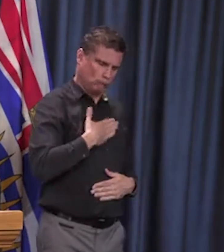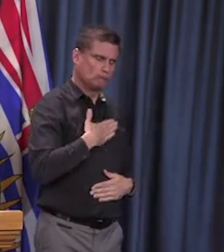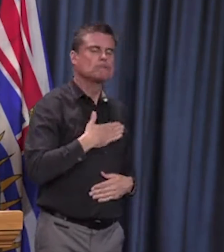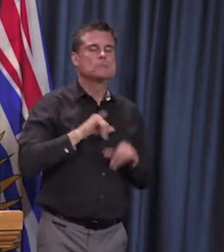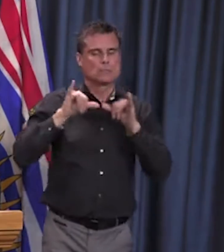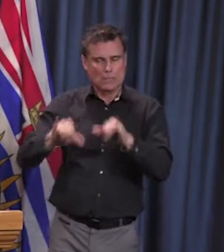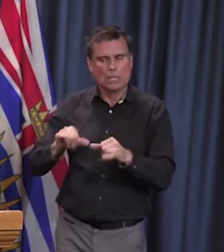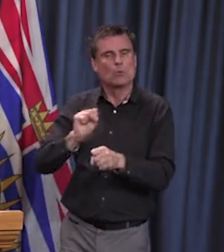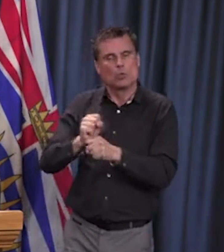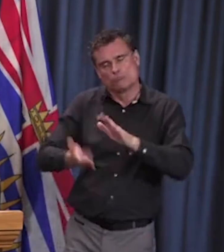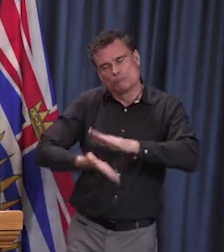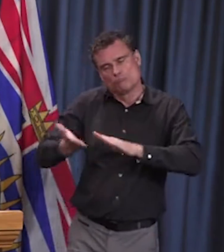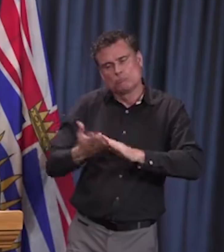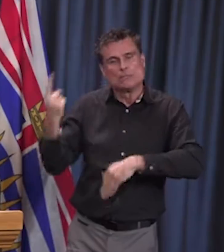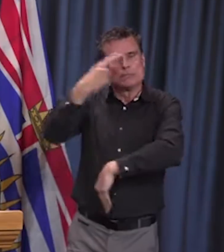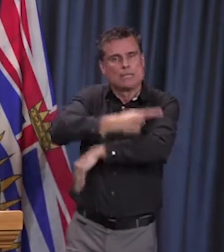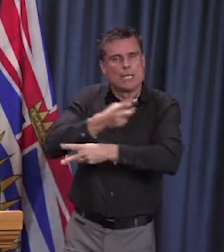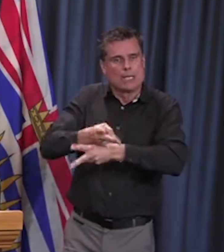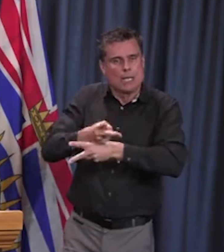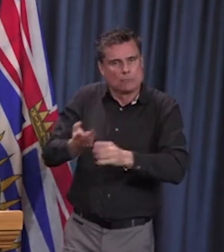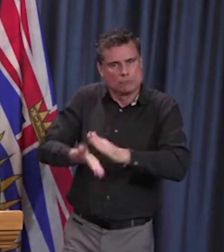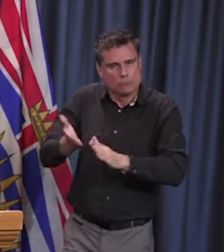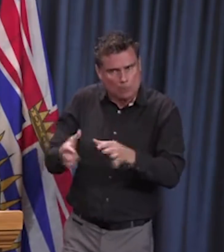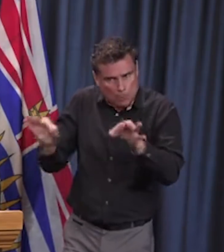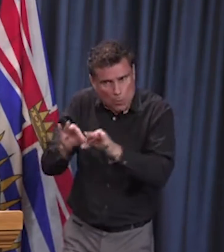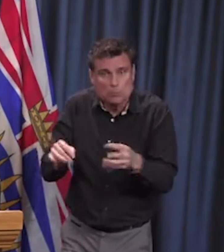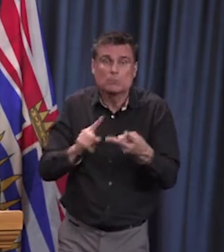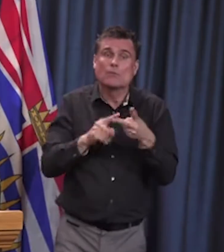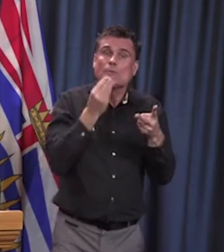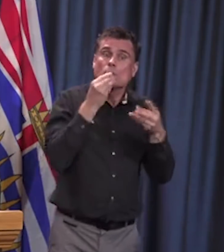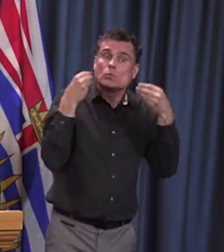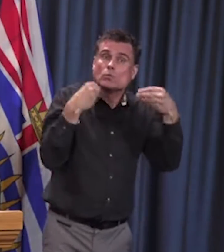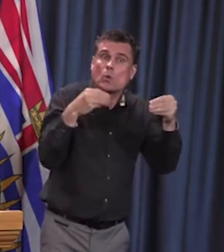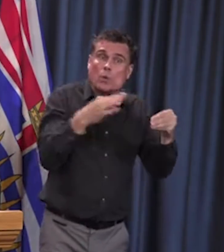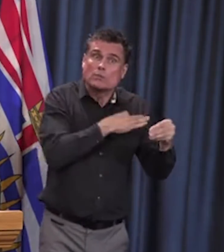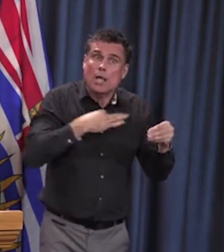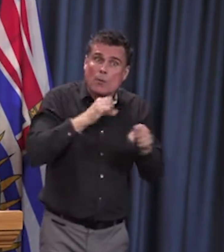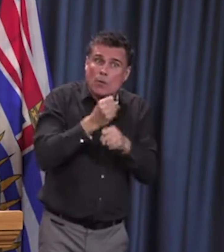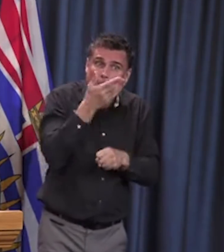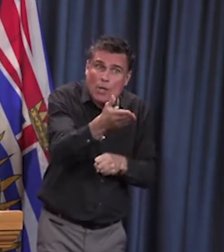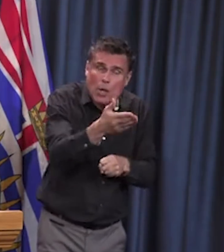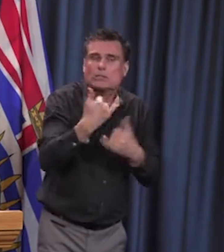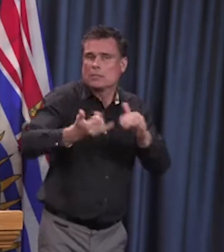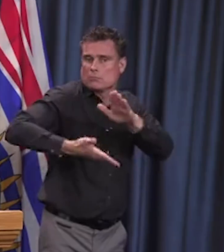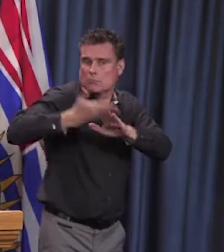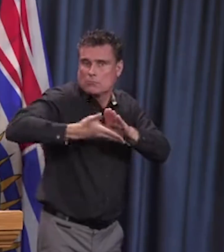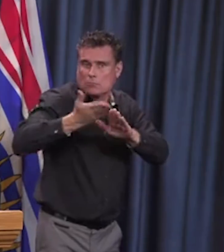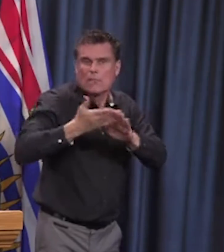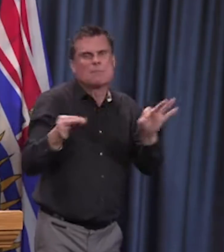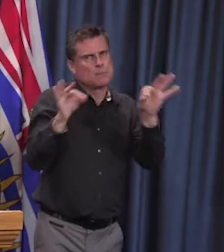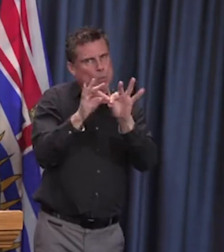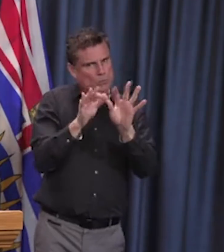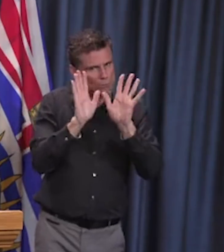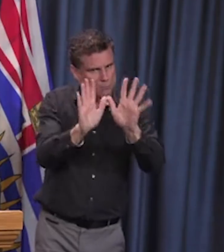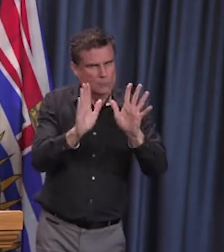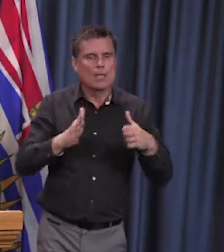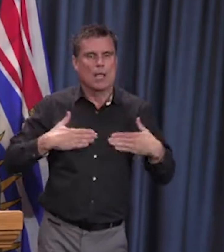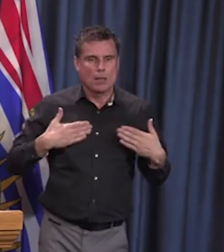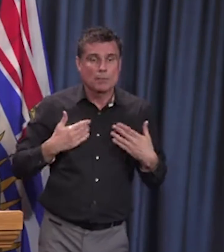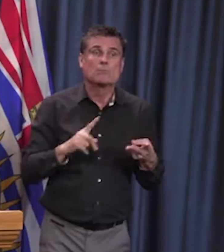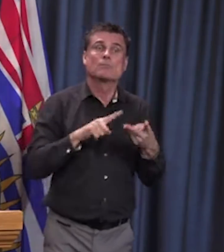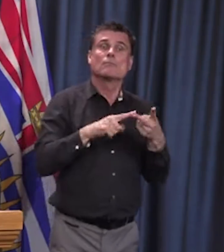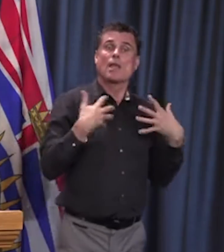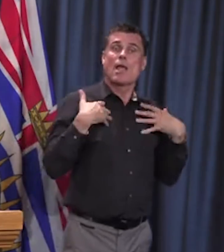sure we're getting goods and services to people that desperately need them, particularly those healthcare workers that are on the front lines, putting themselves at